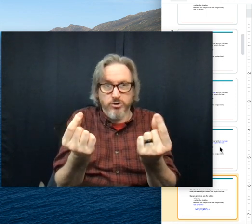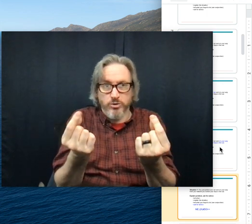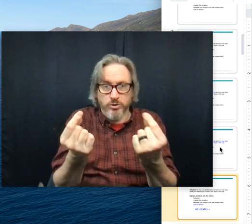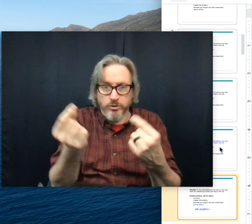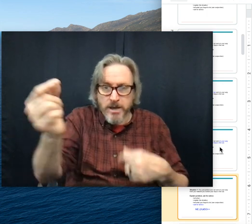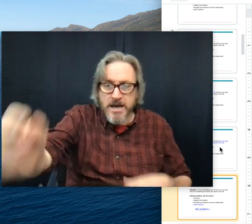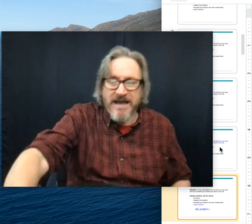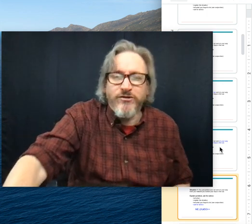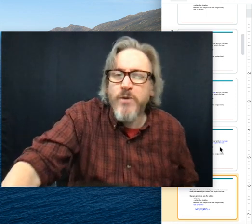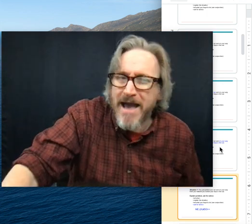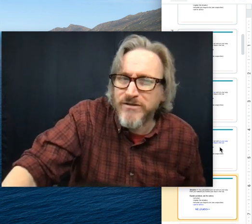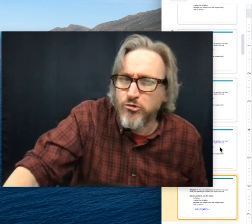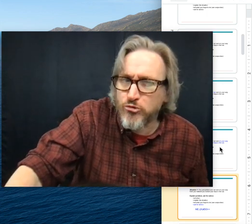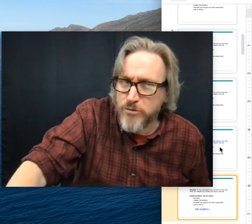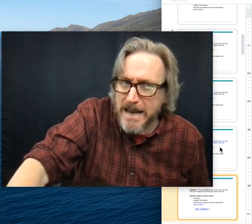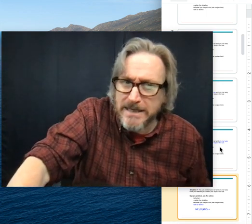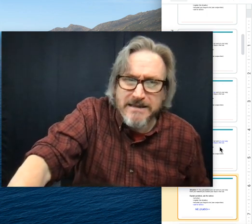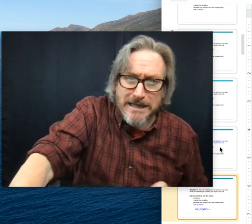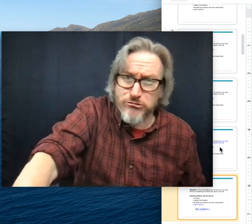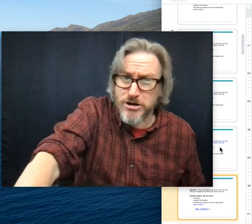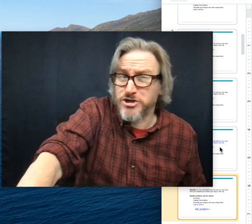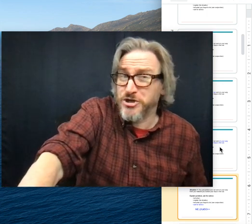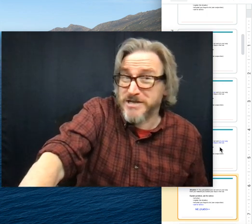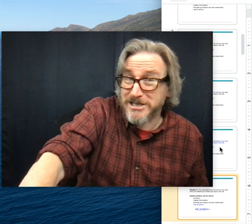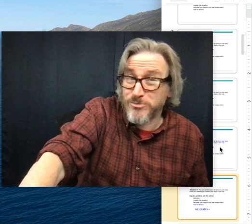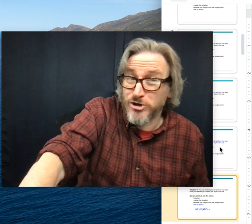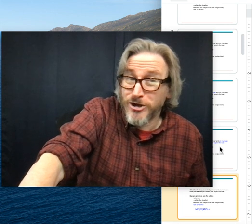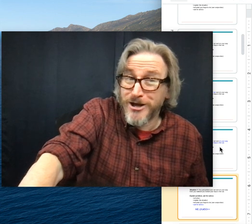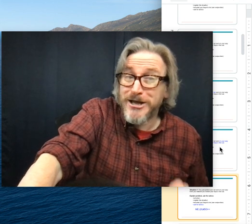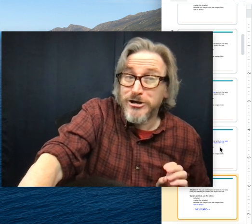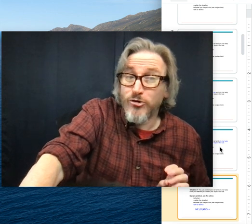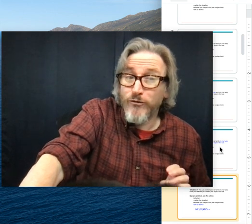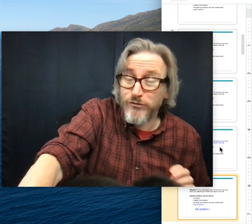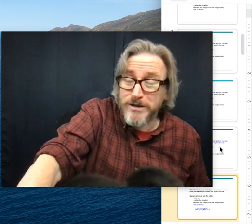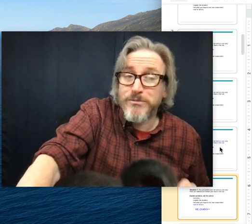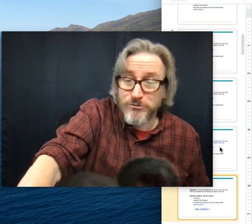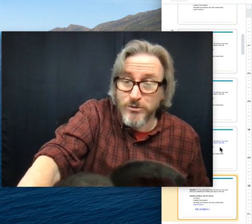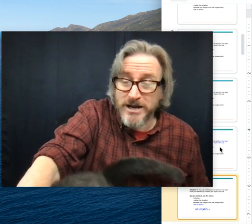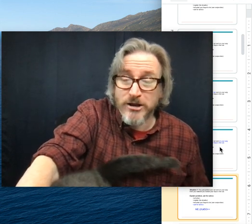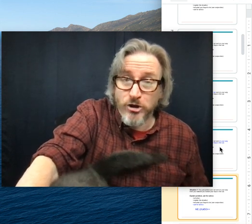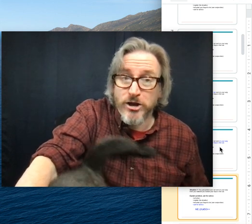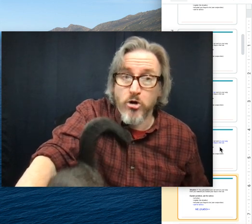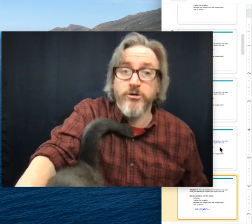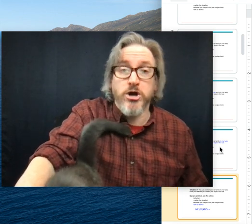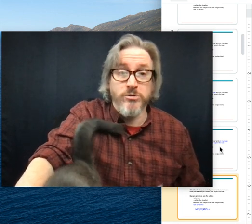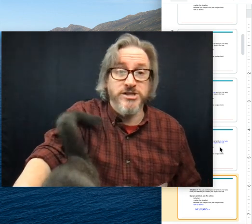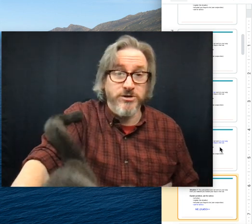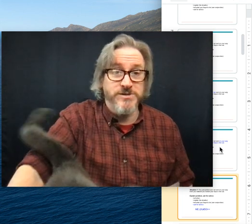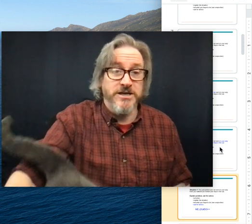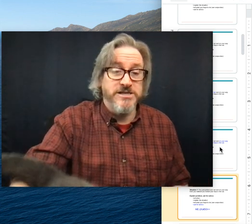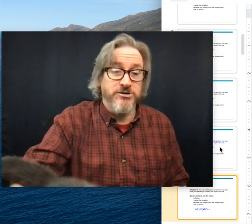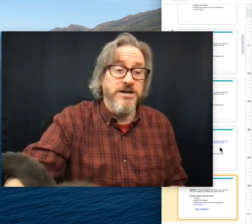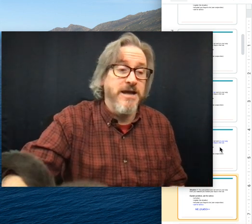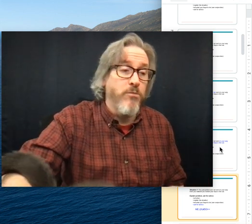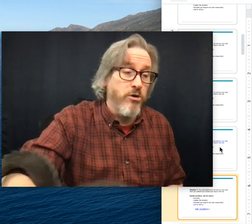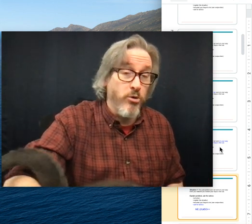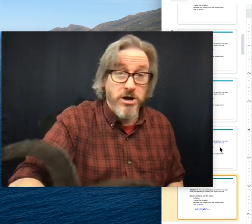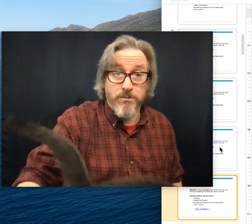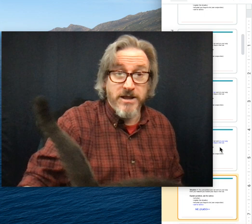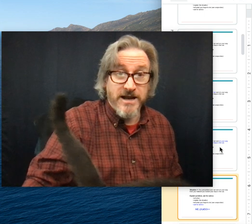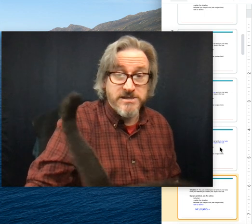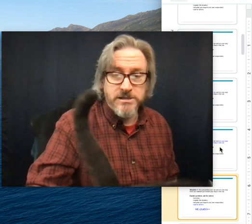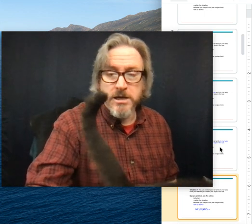in there. If you haven't read the introduction to your textbook, flip through it and look at all the codes they're using, because they're going to get